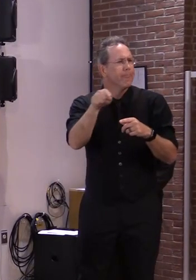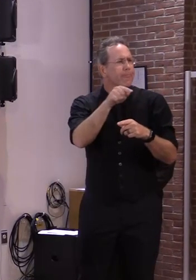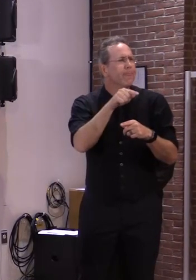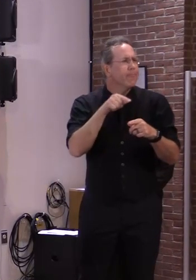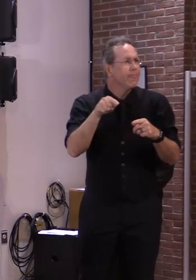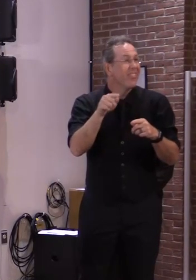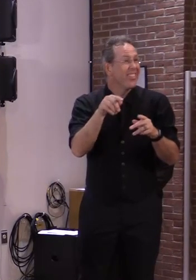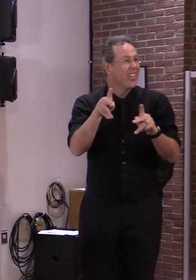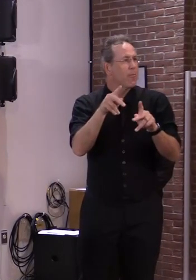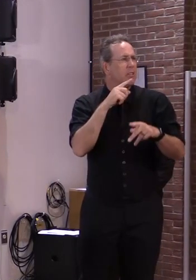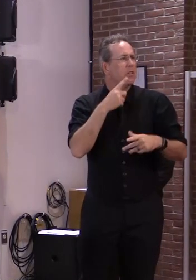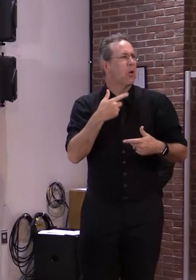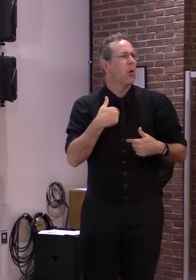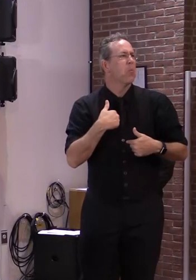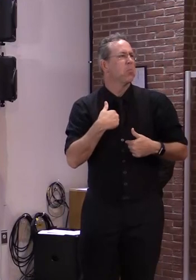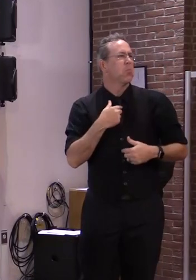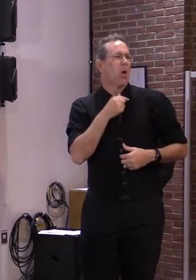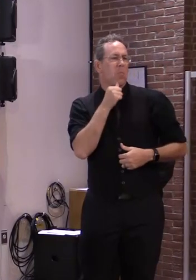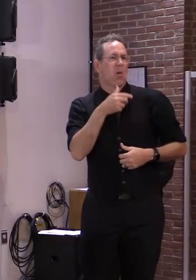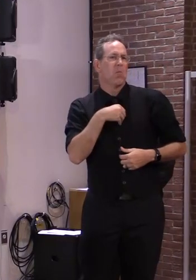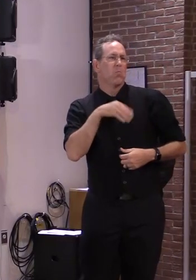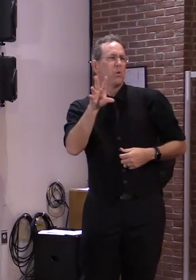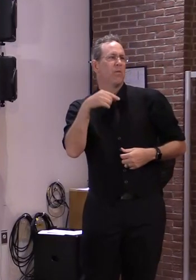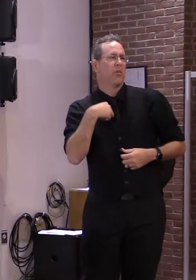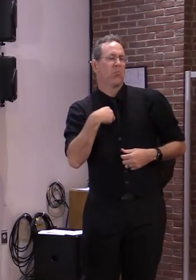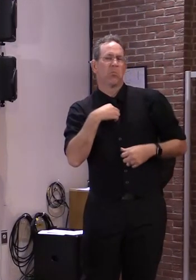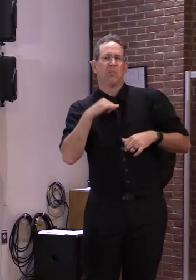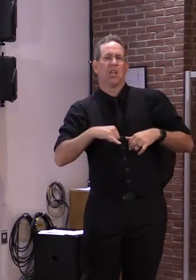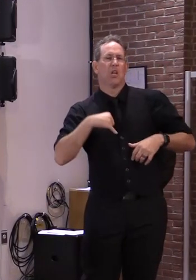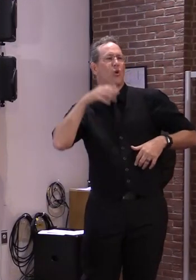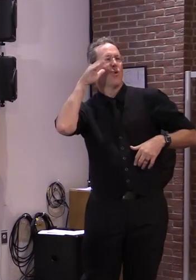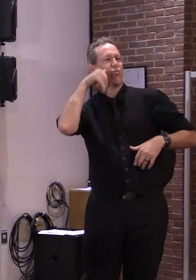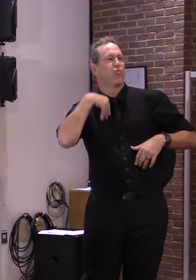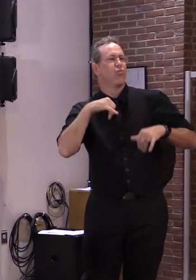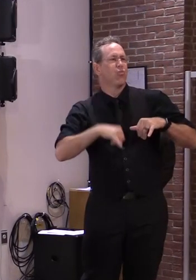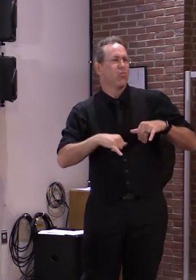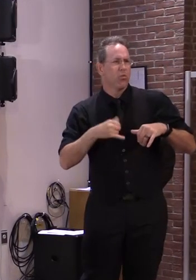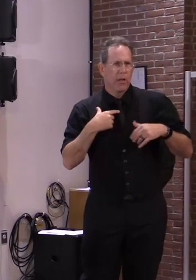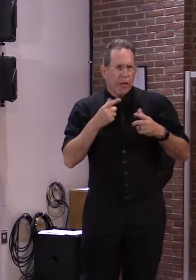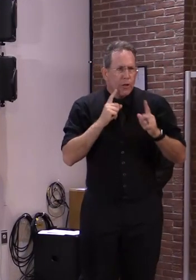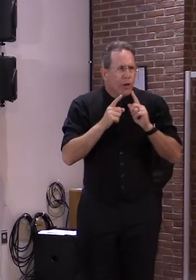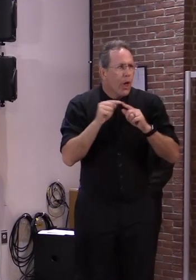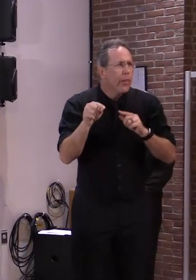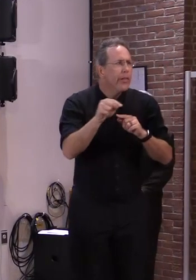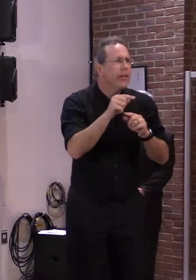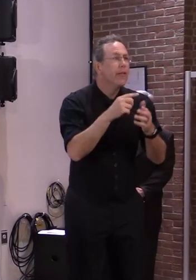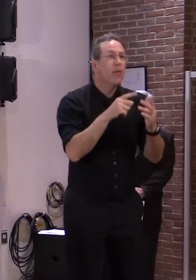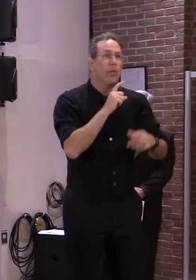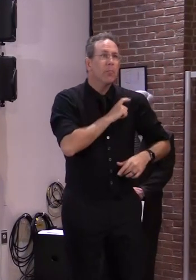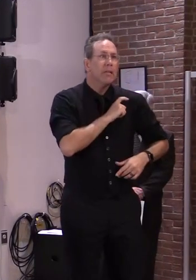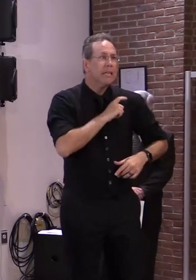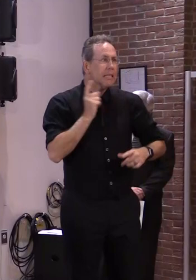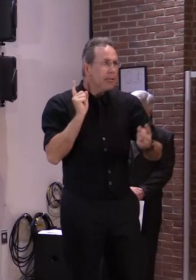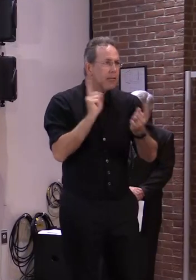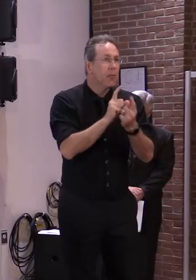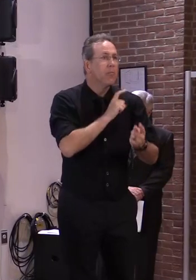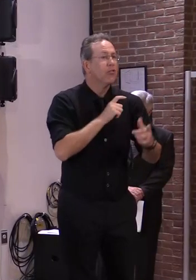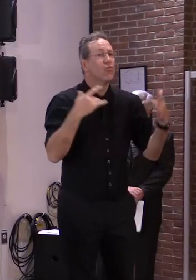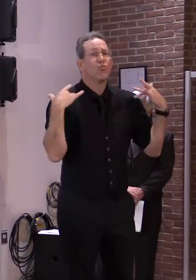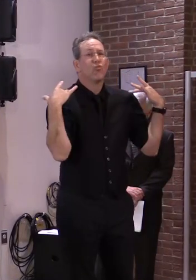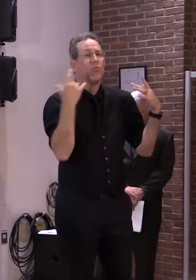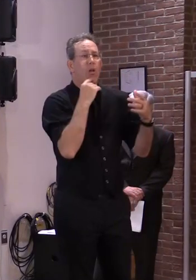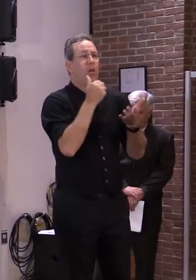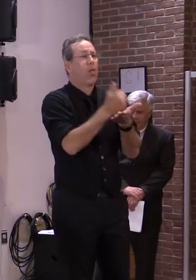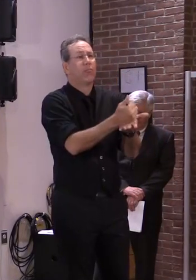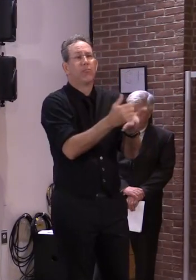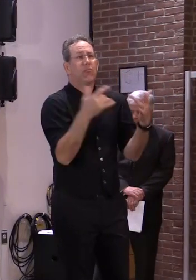have zero interest in handling a civil issue like landlord-tenant disputes